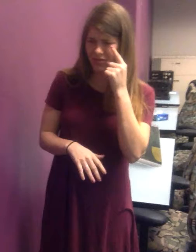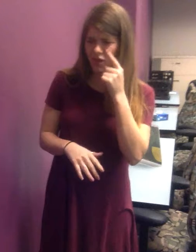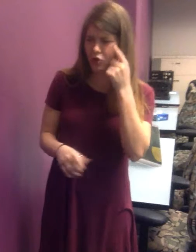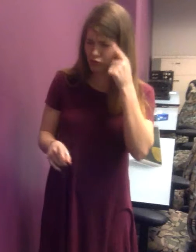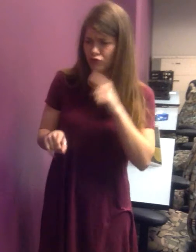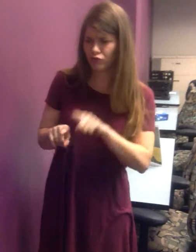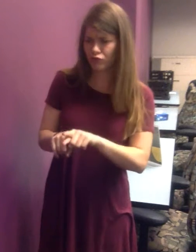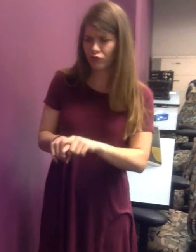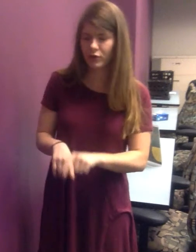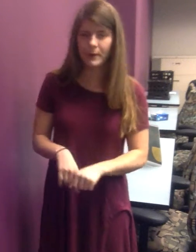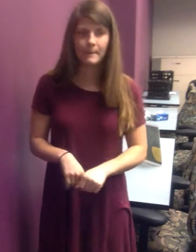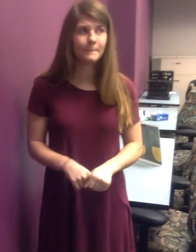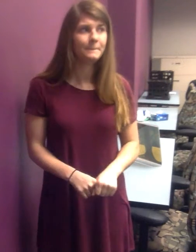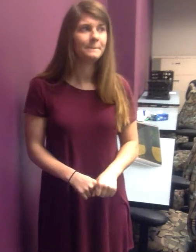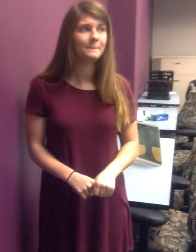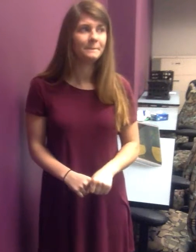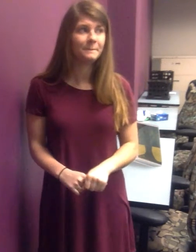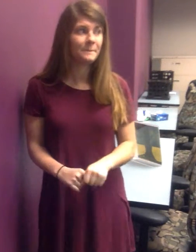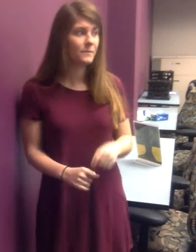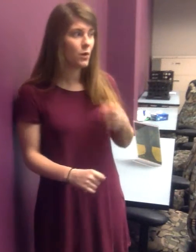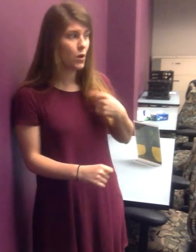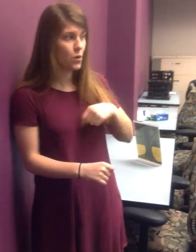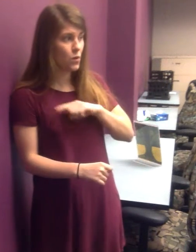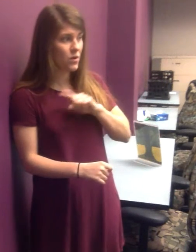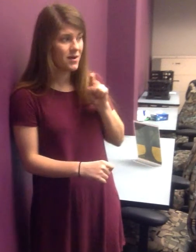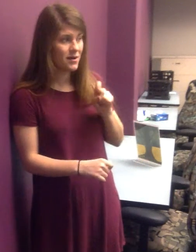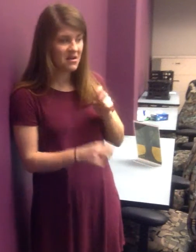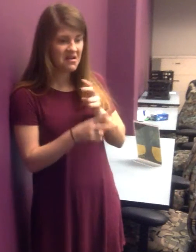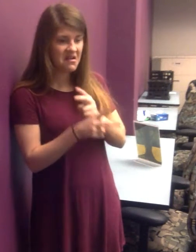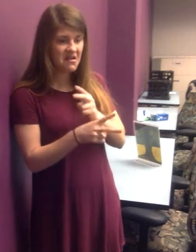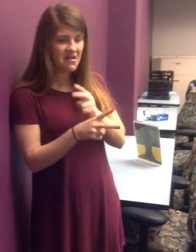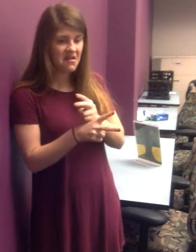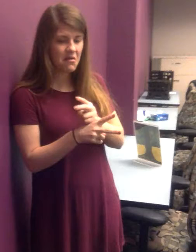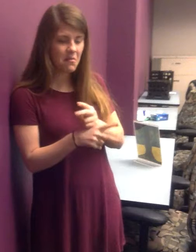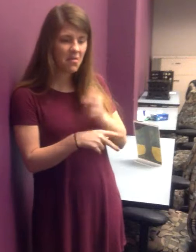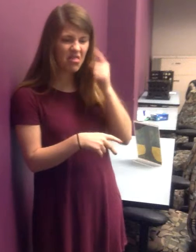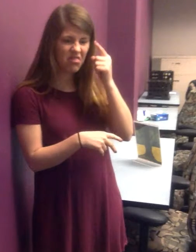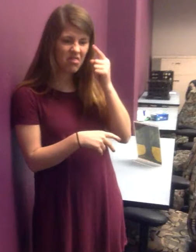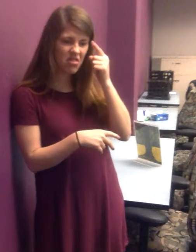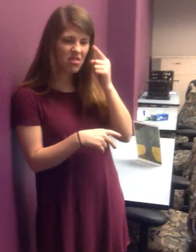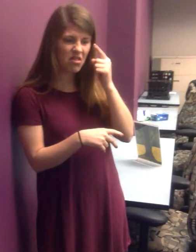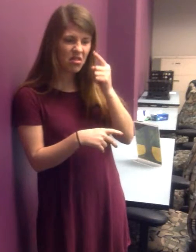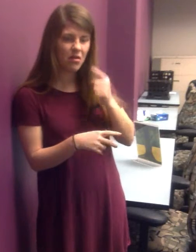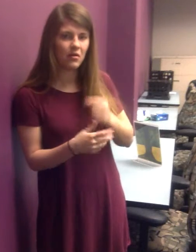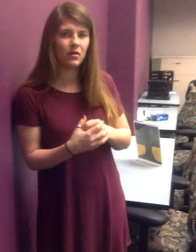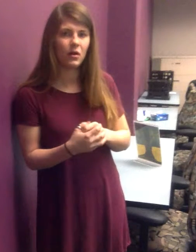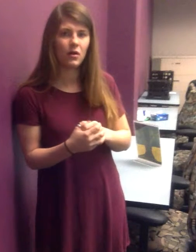need to keep banging away on the science. Myra DeBell chairs a group called the Cooler Head Coalition, one of a team of